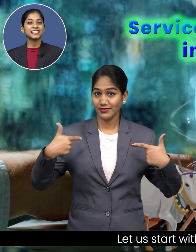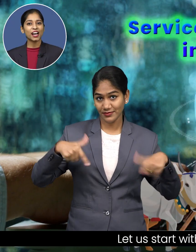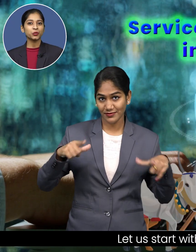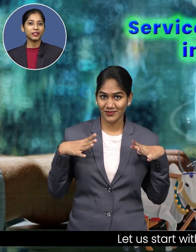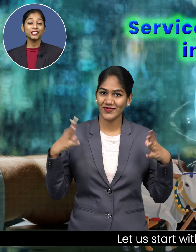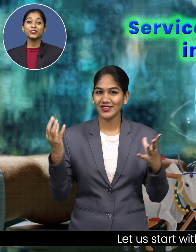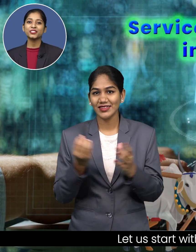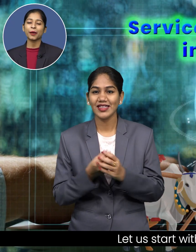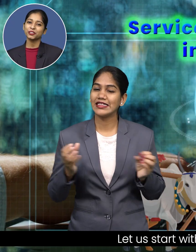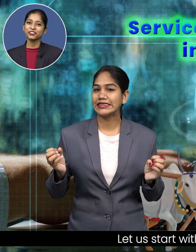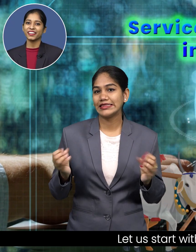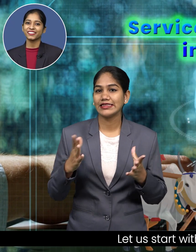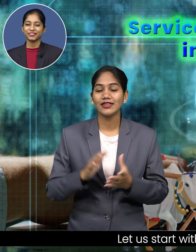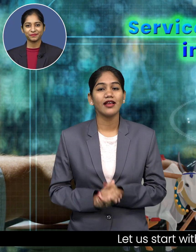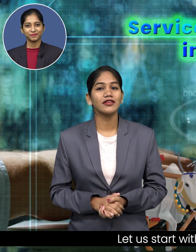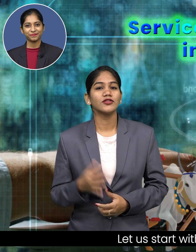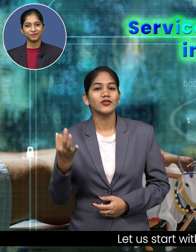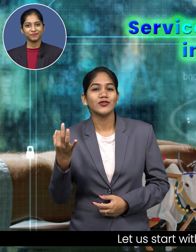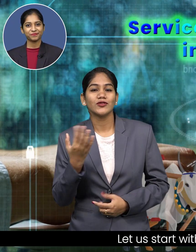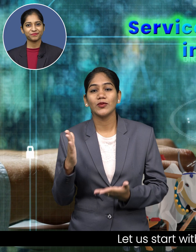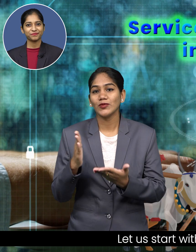Let us start with a new chapter today.